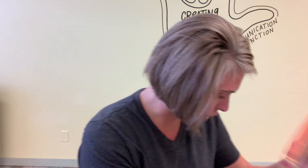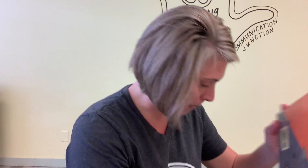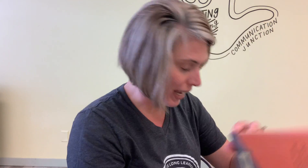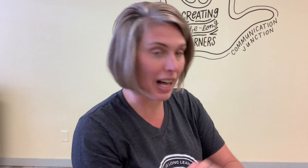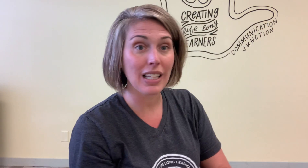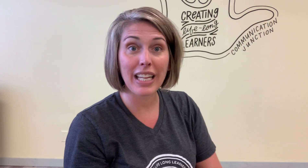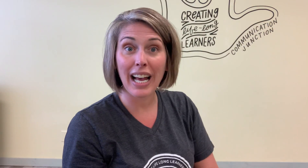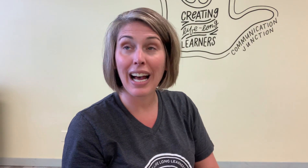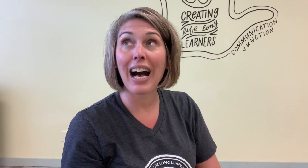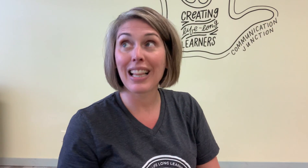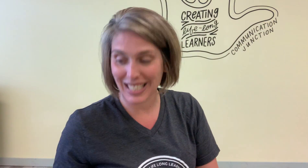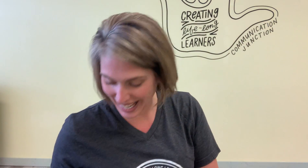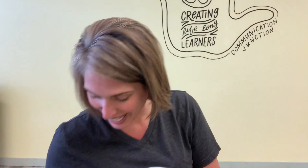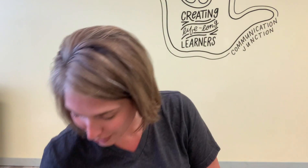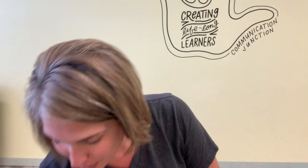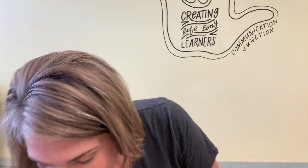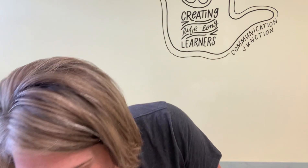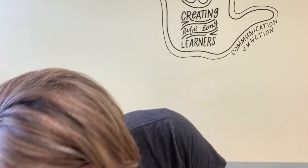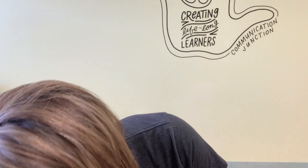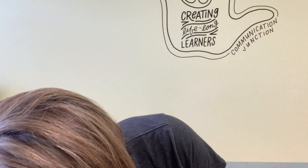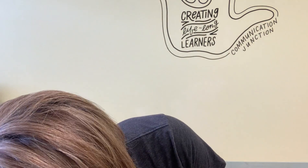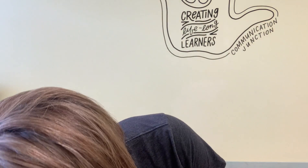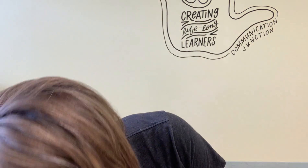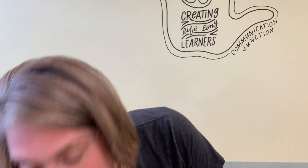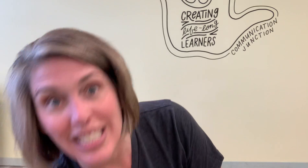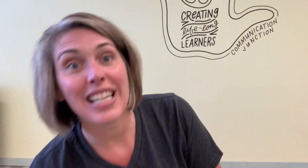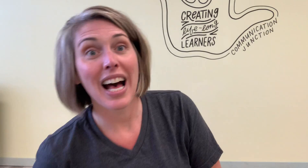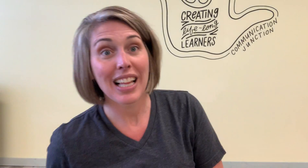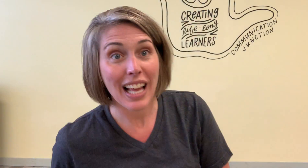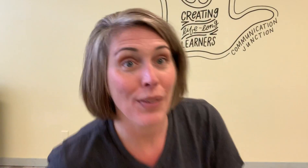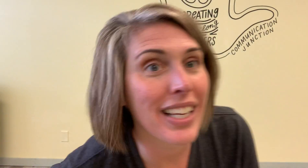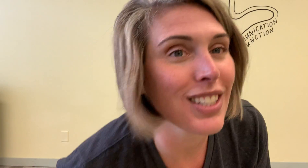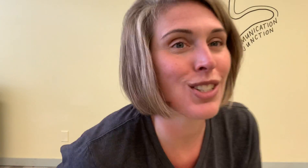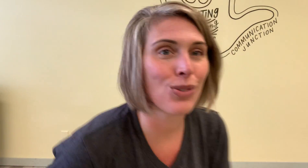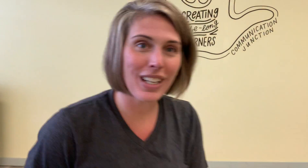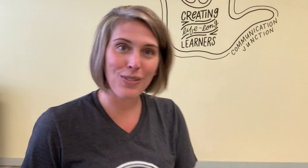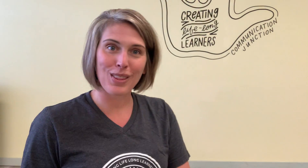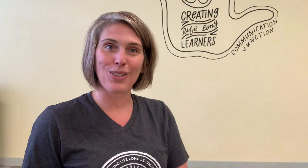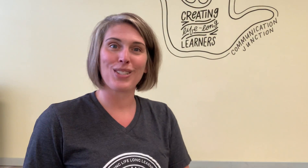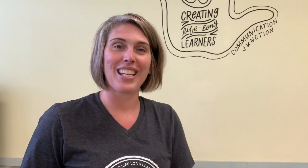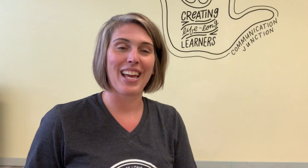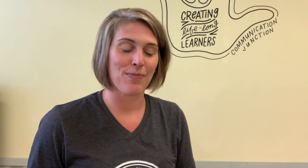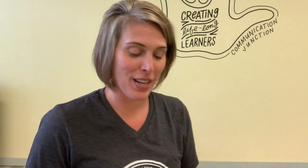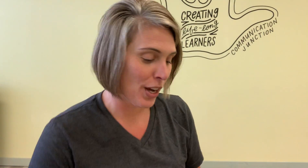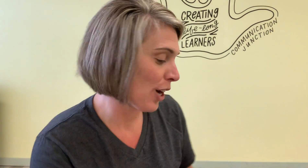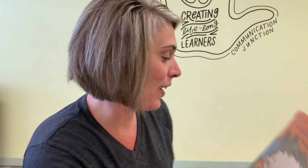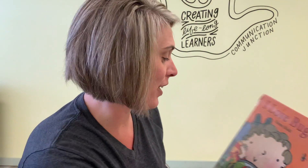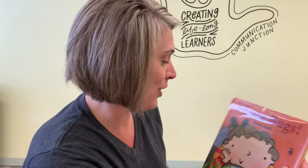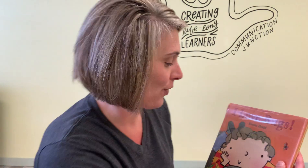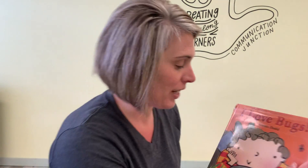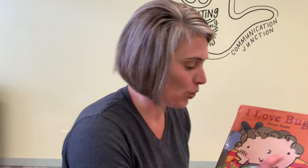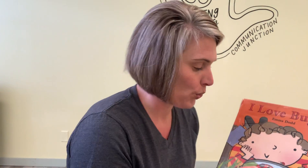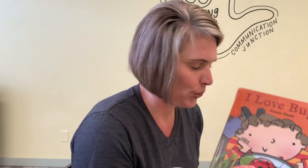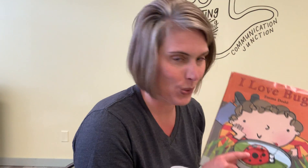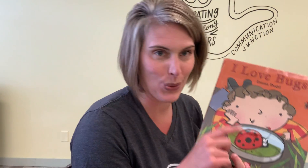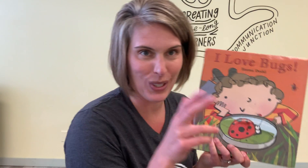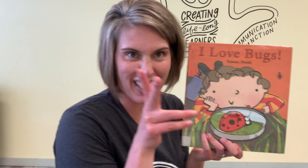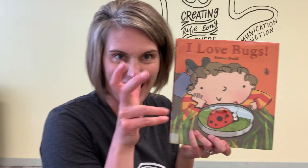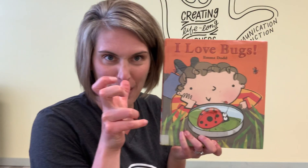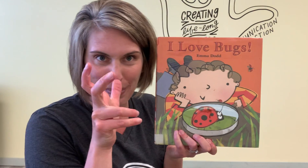by Holiday House Productions, allowing us to read it with you today. All right, are you ready? Ooh, look at that